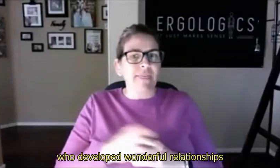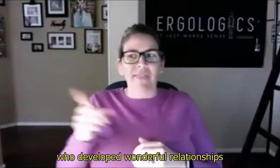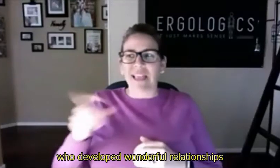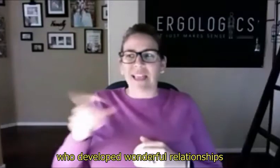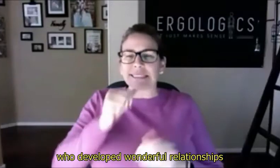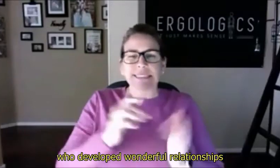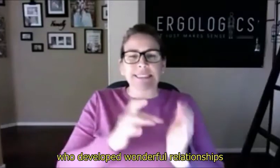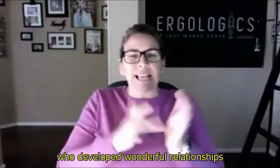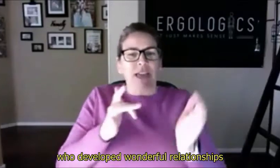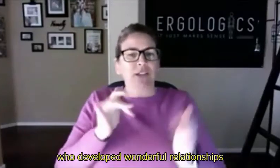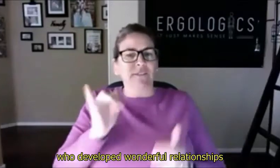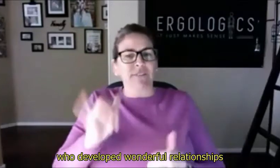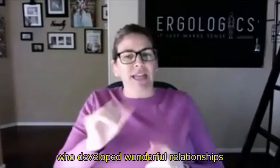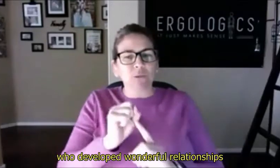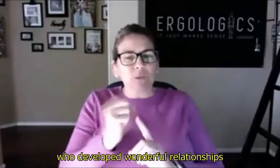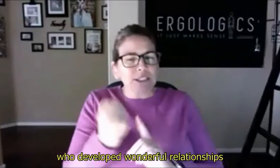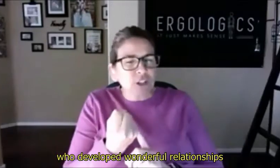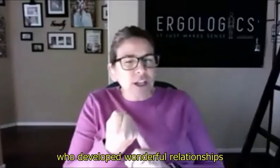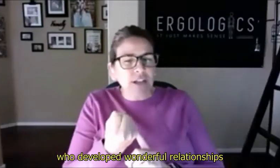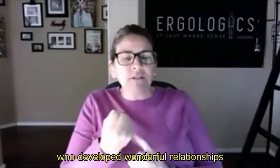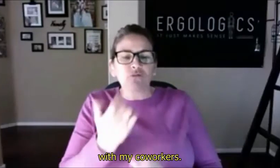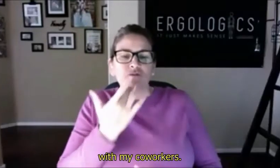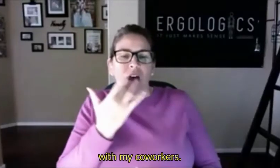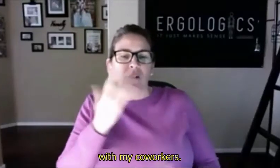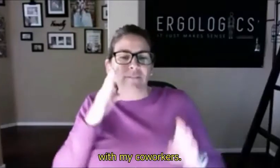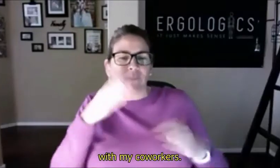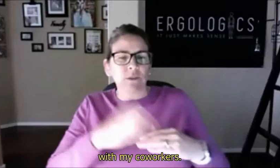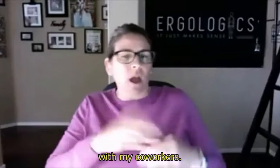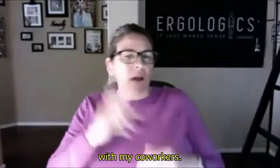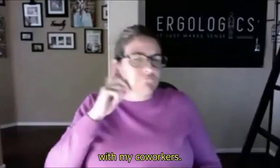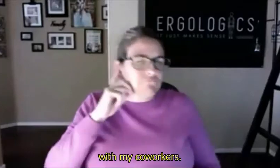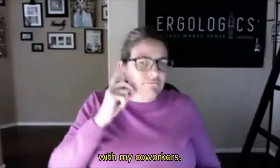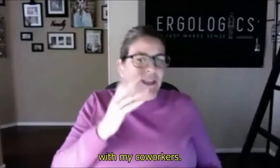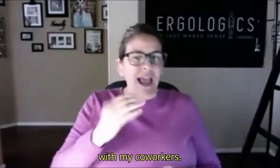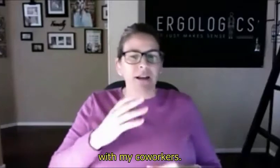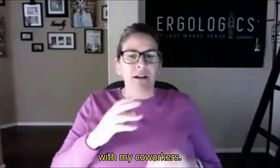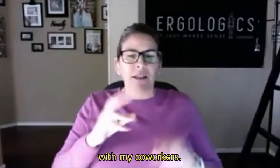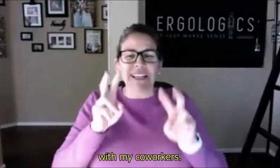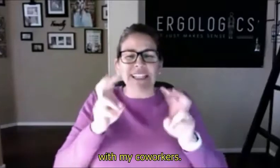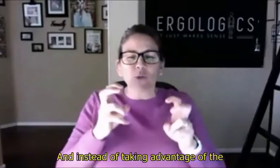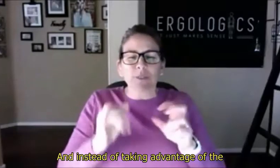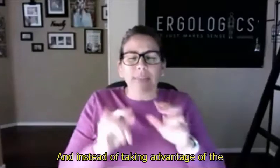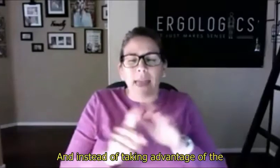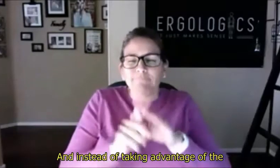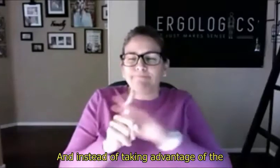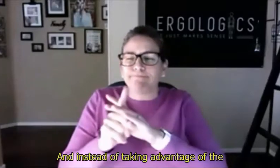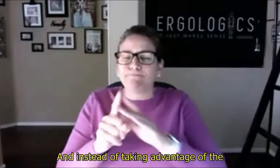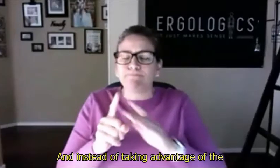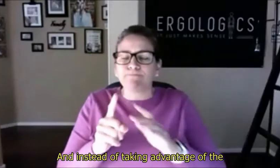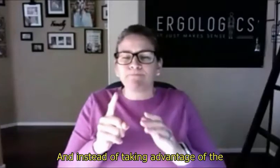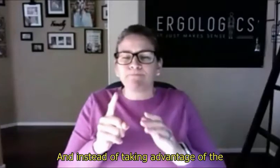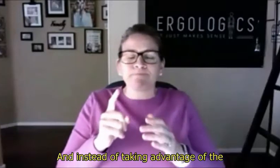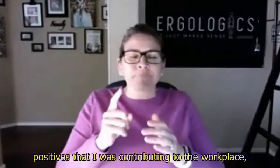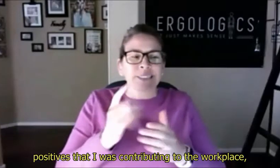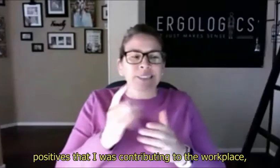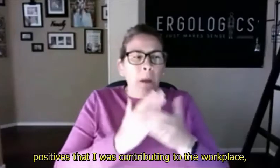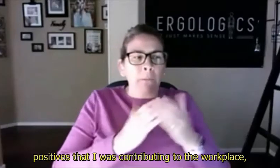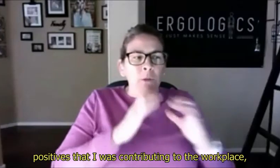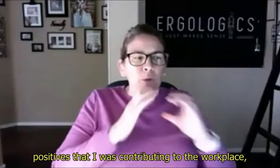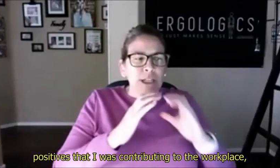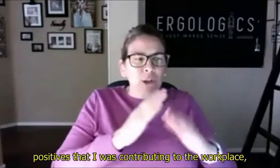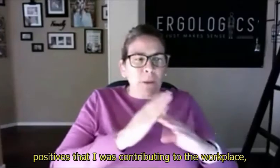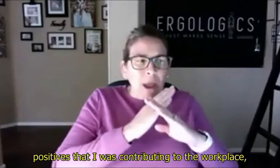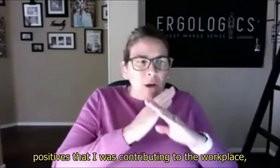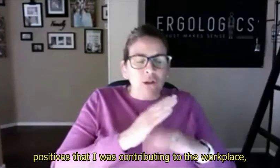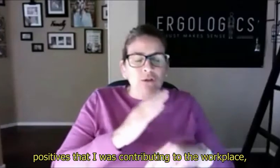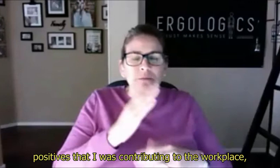who developed wonderful relationships with my coworkers, And instead of taking advantage of the positives